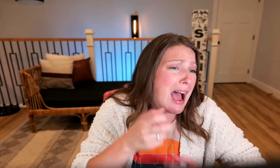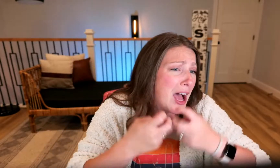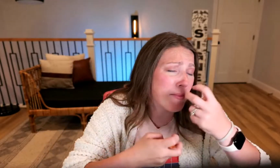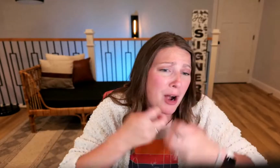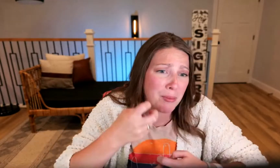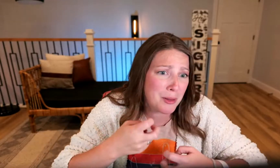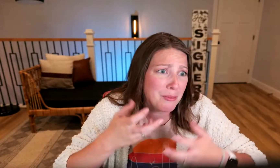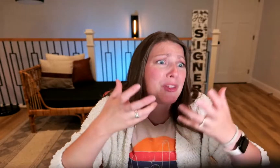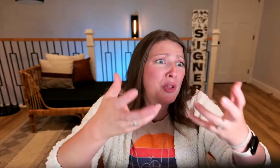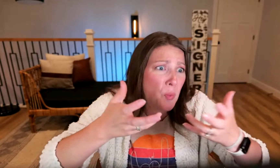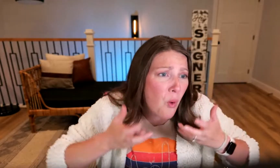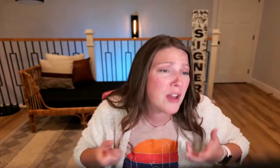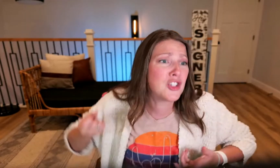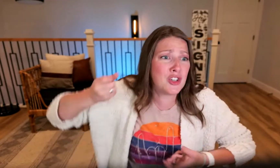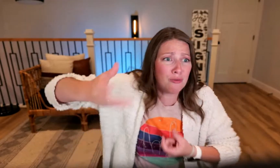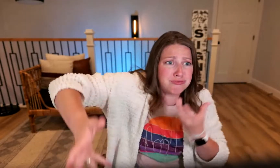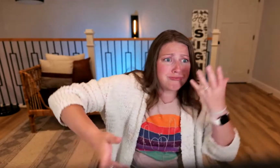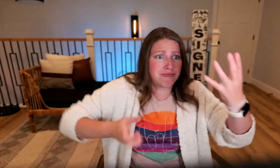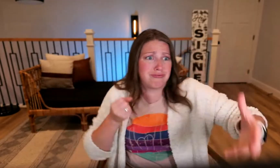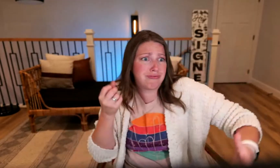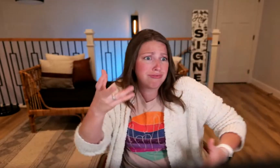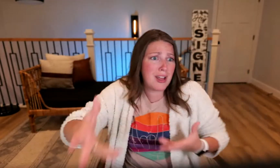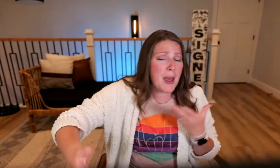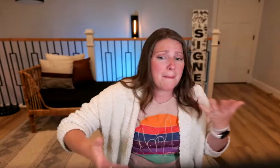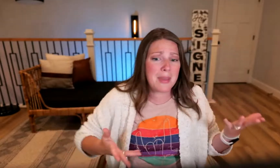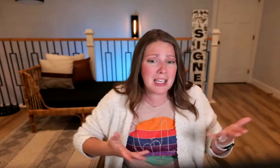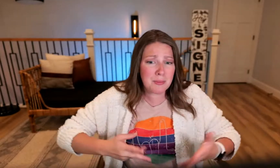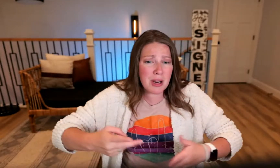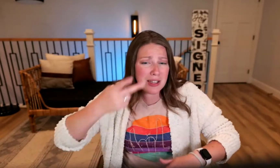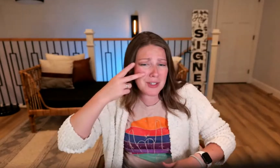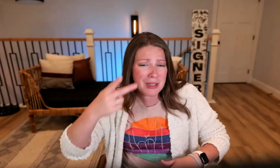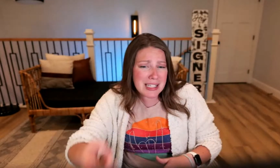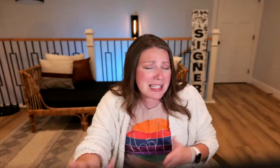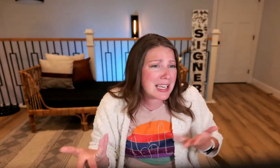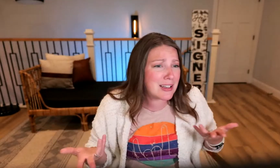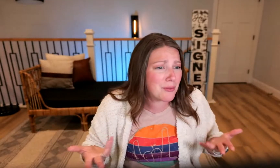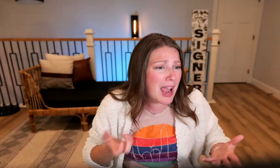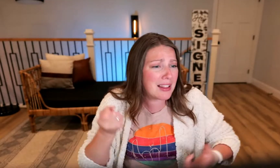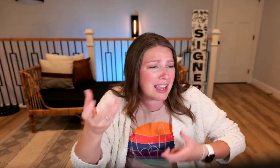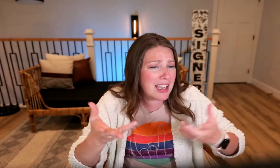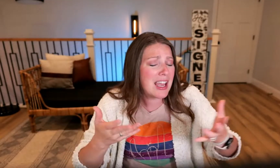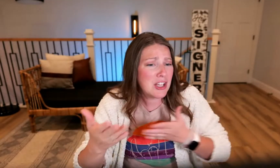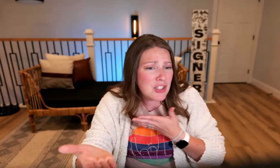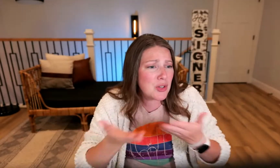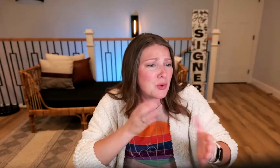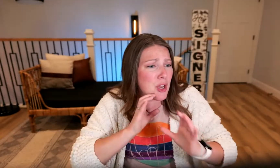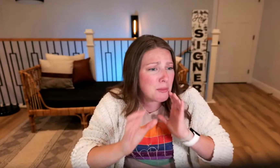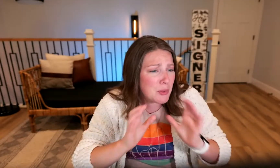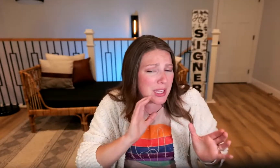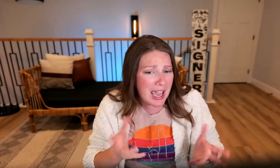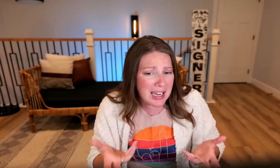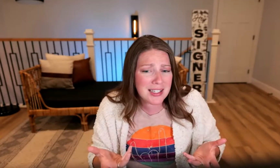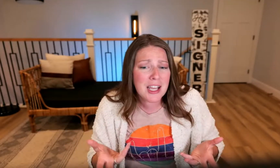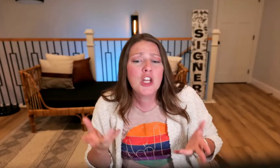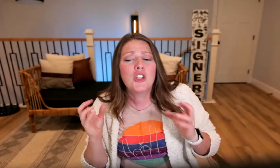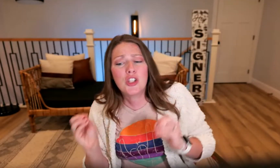not a problem. You want to be expressive, to be seen, right? Like to communicate.